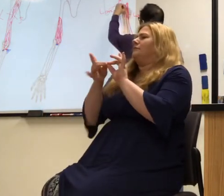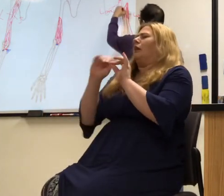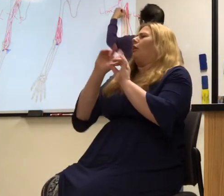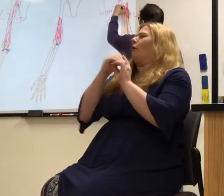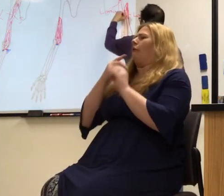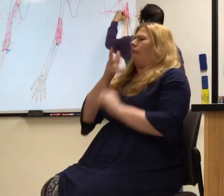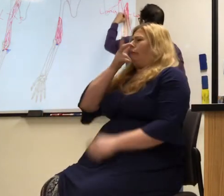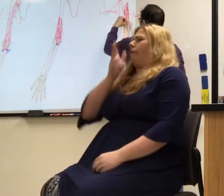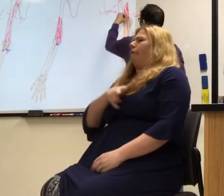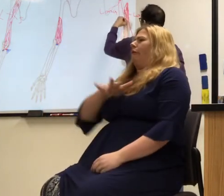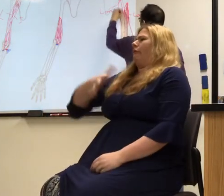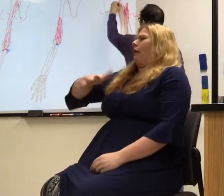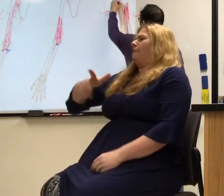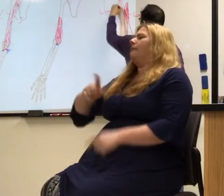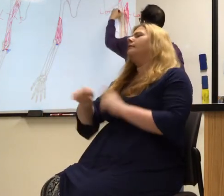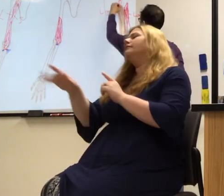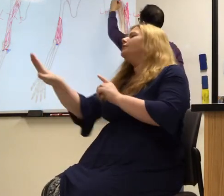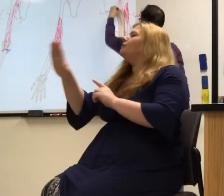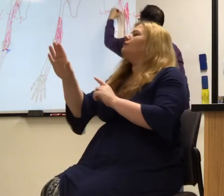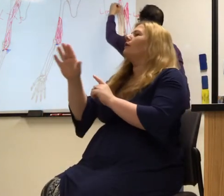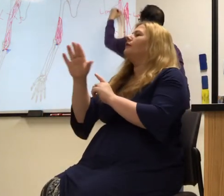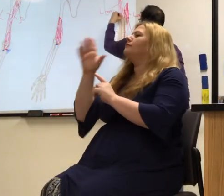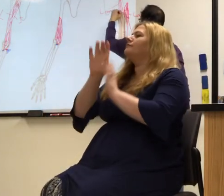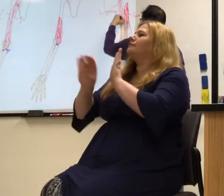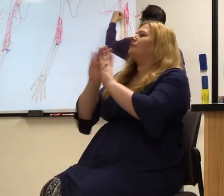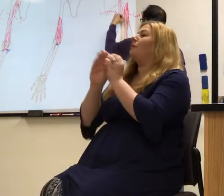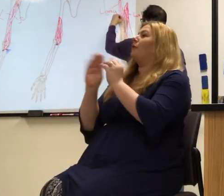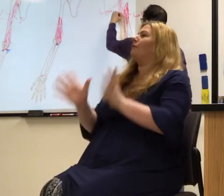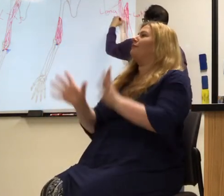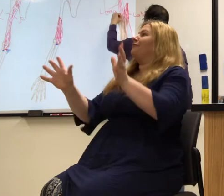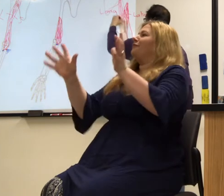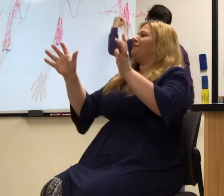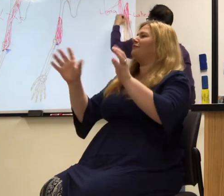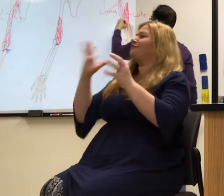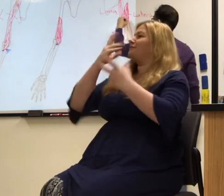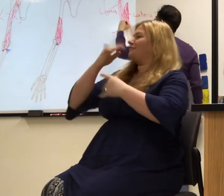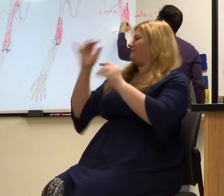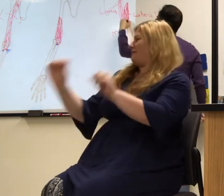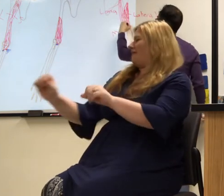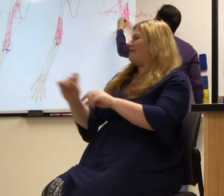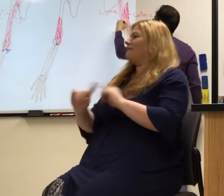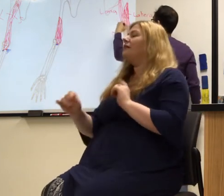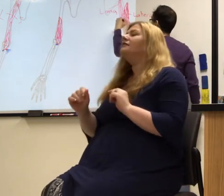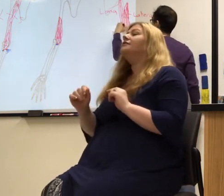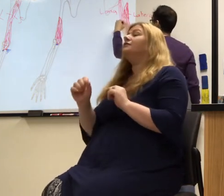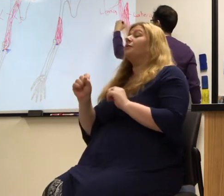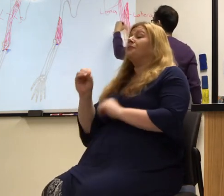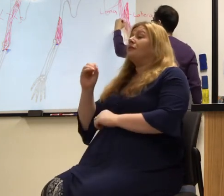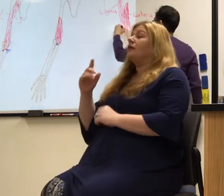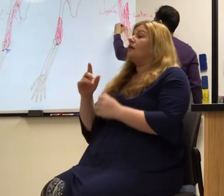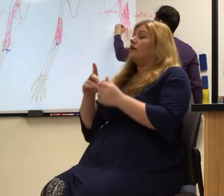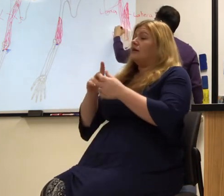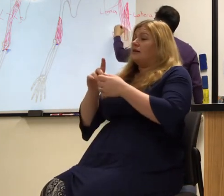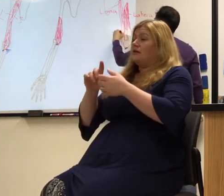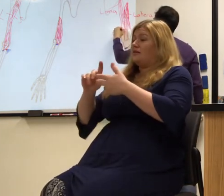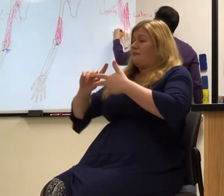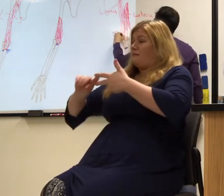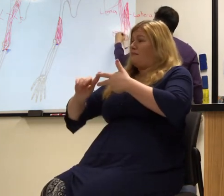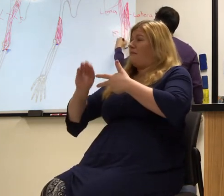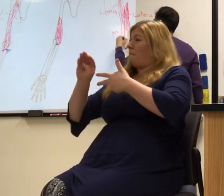two heads that you can see superficially, the long and the lateral, and the medial head is covered. Usually don't see